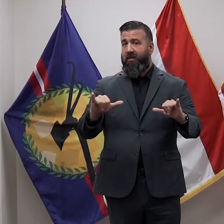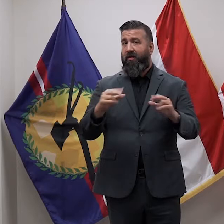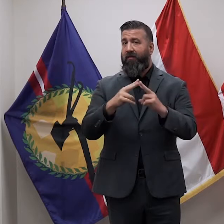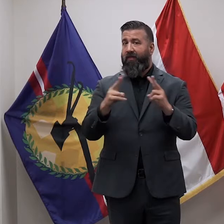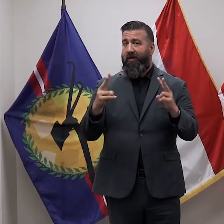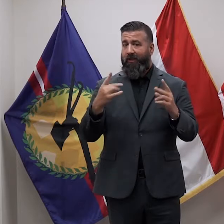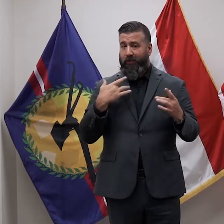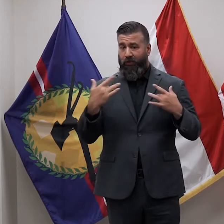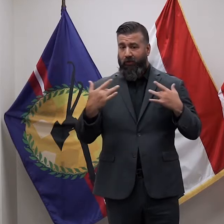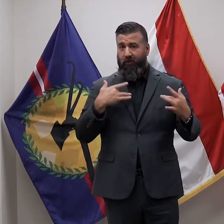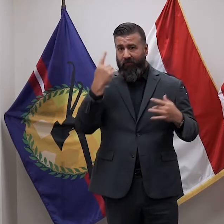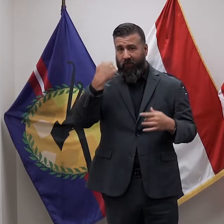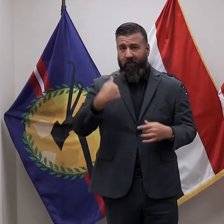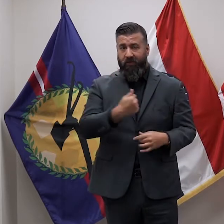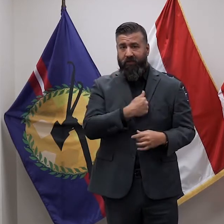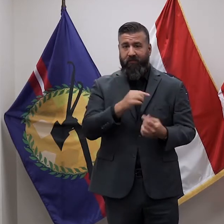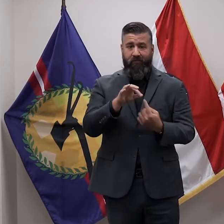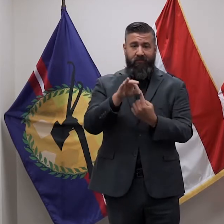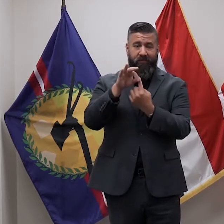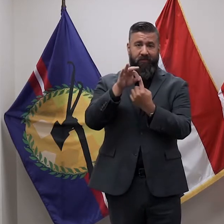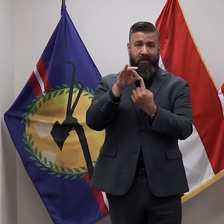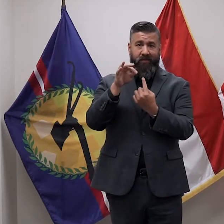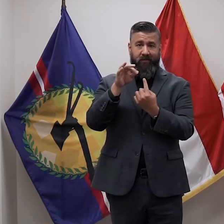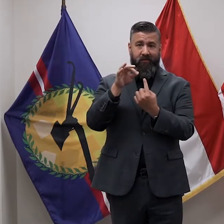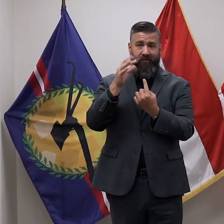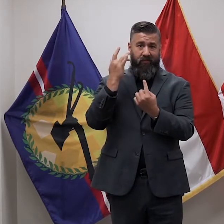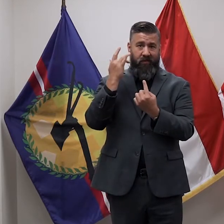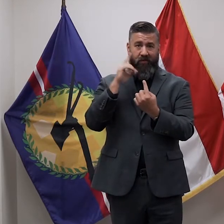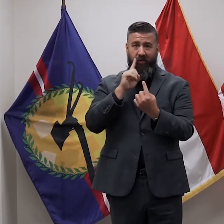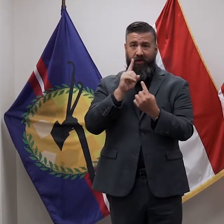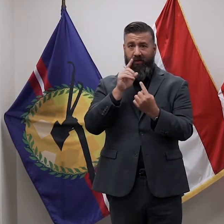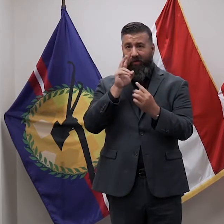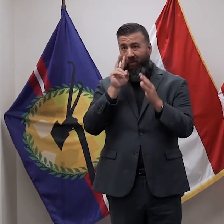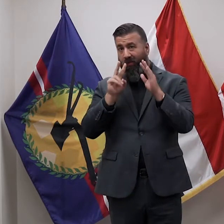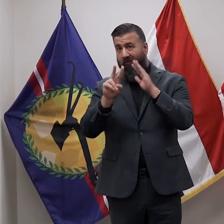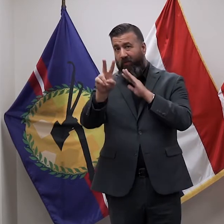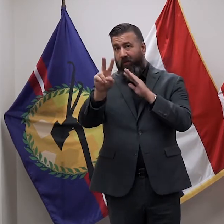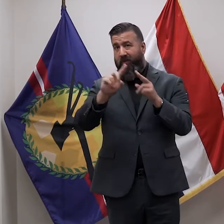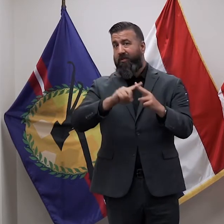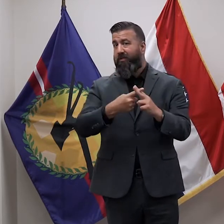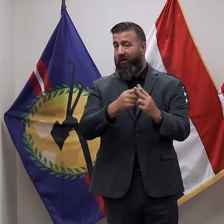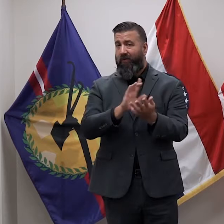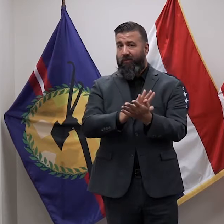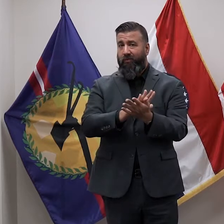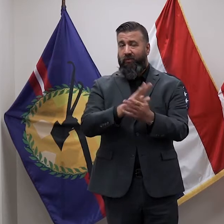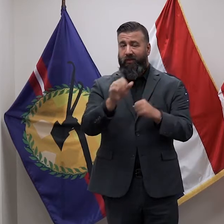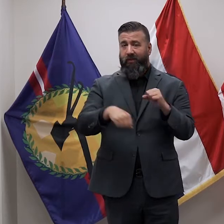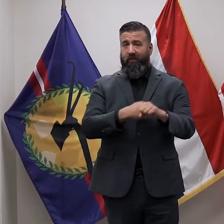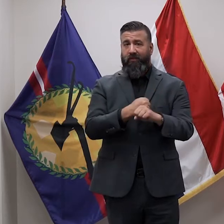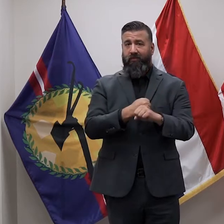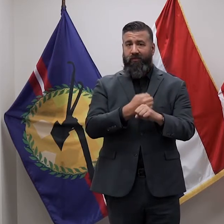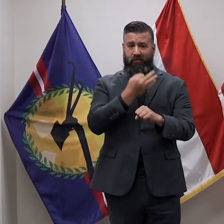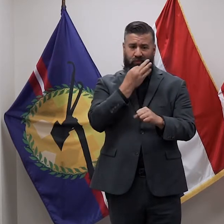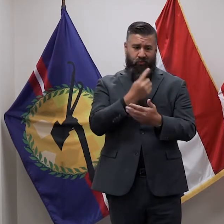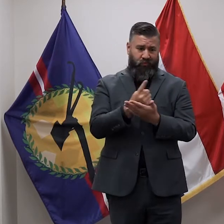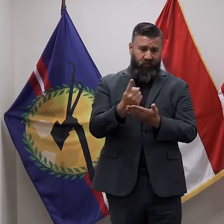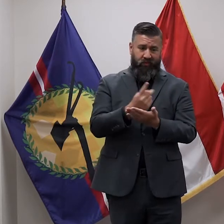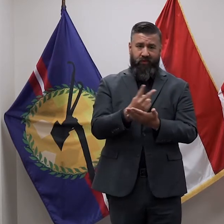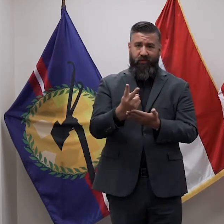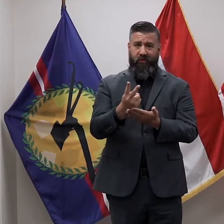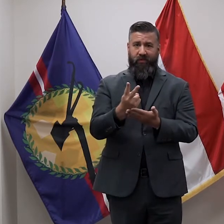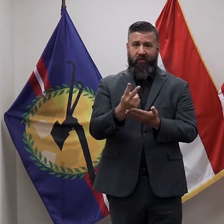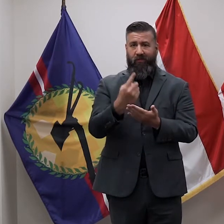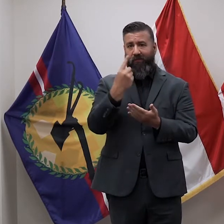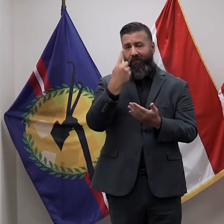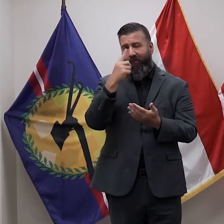very concerning to us, especially considering that we are really looking forward to the start of a school year within the next week or 2 weeks for